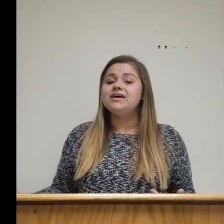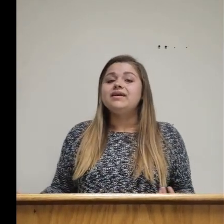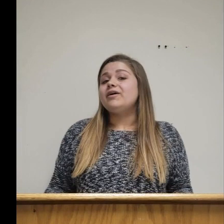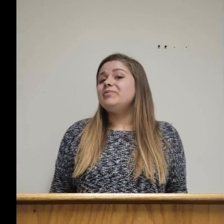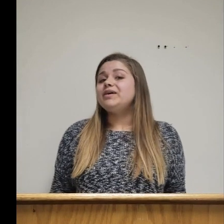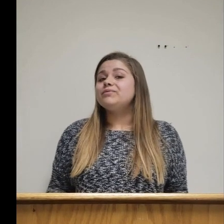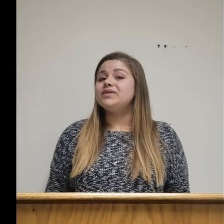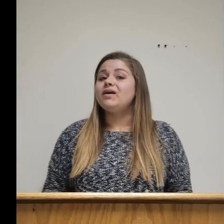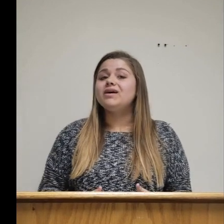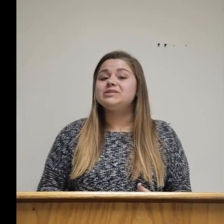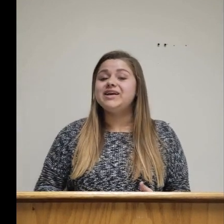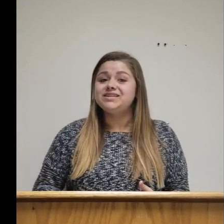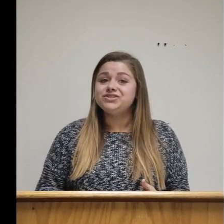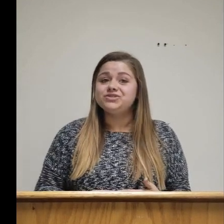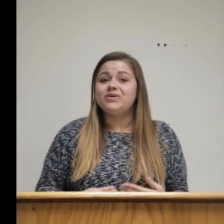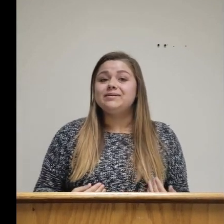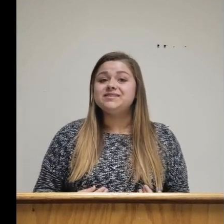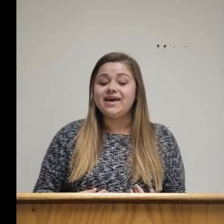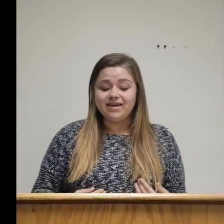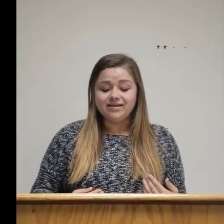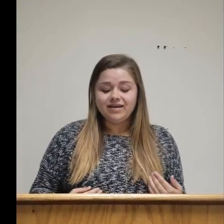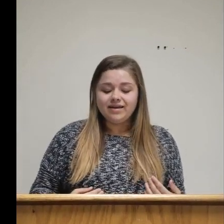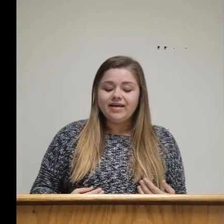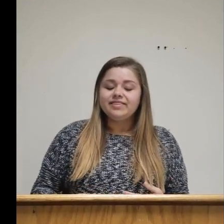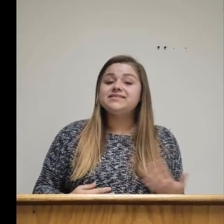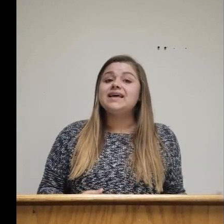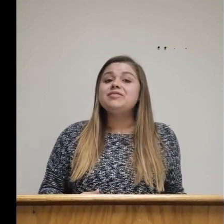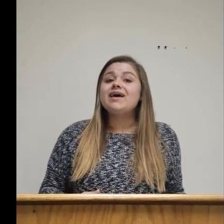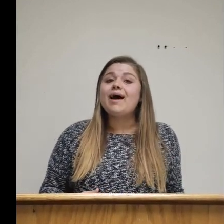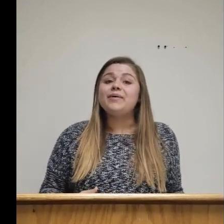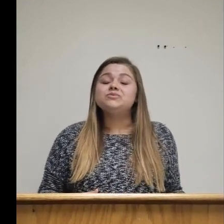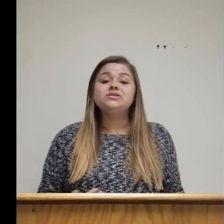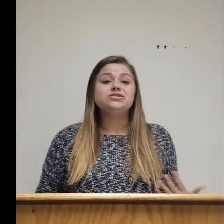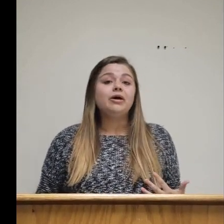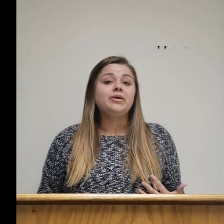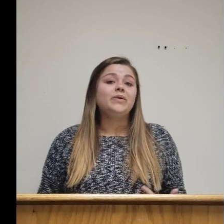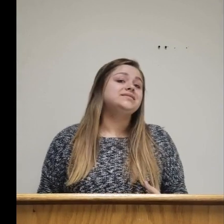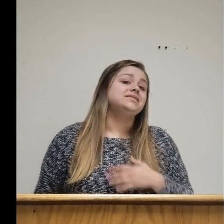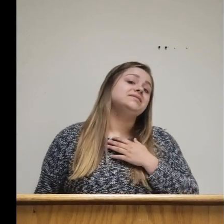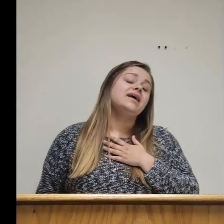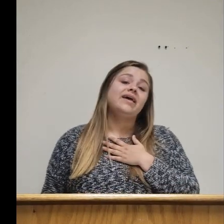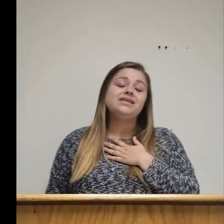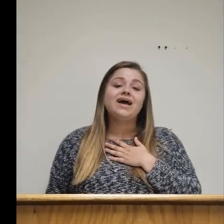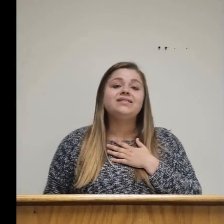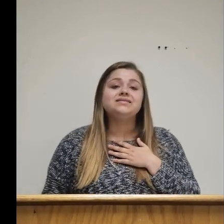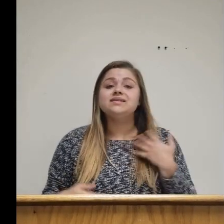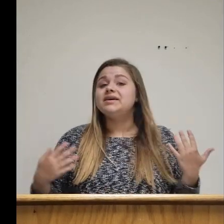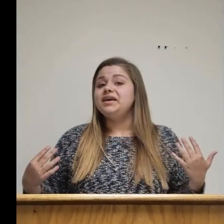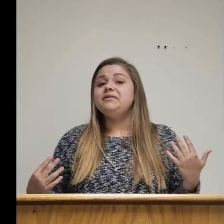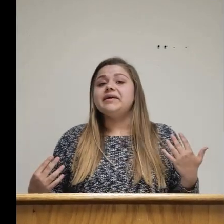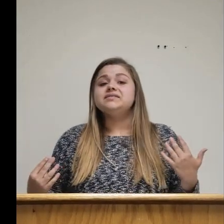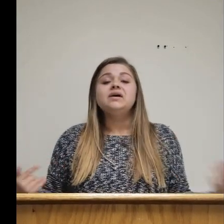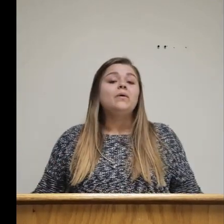us. That would make it really hard to pay attention to what I'm saying. The same thing happens when an interpreter wears things like a